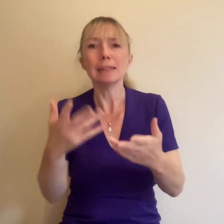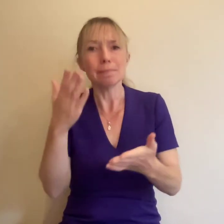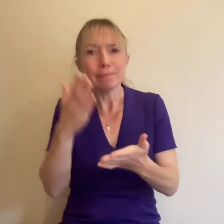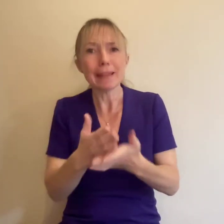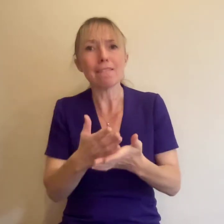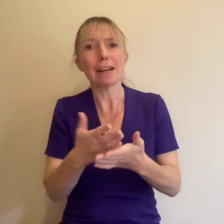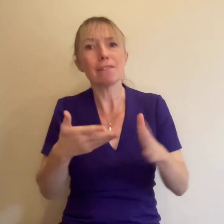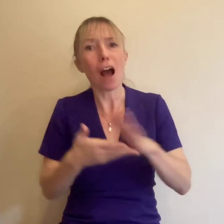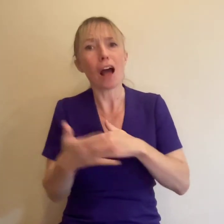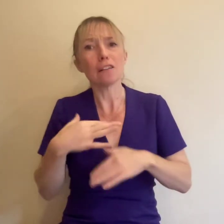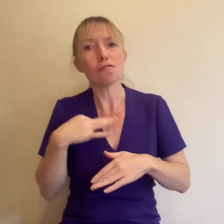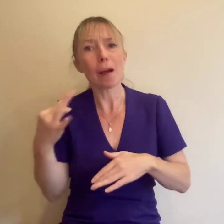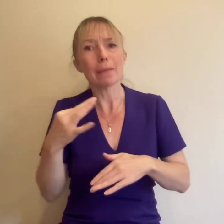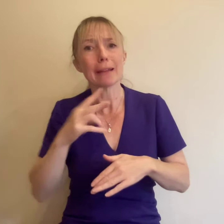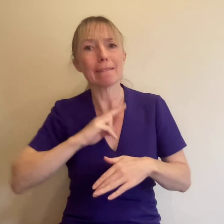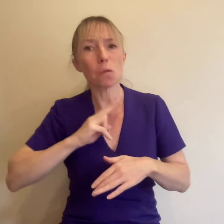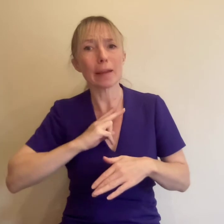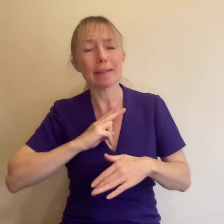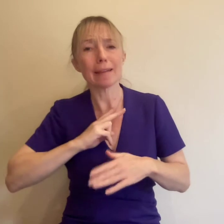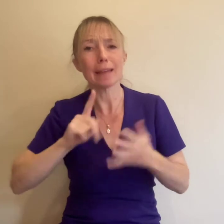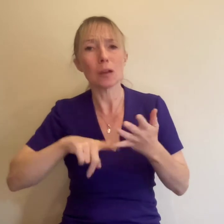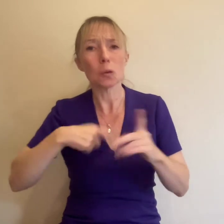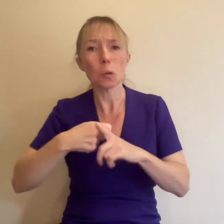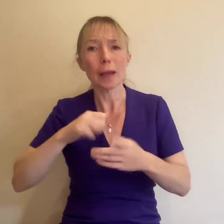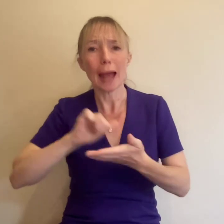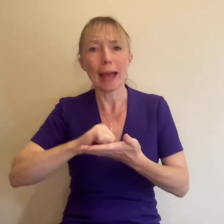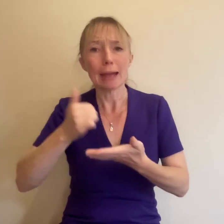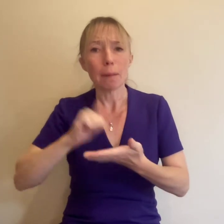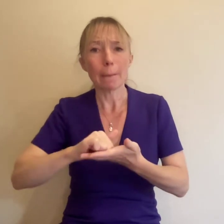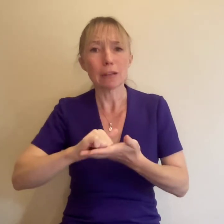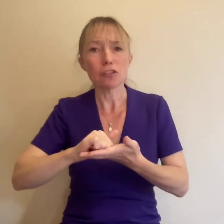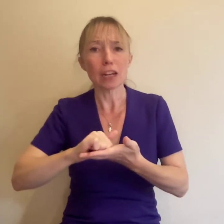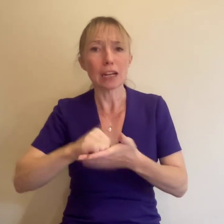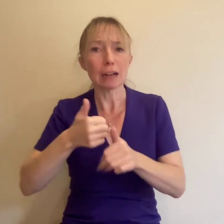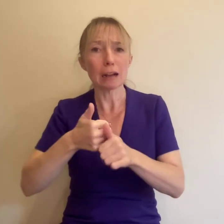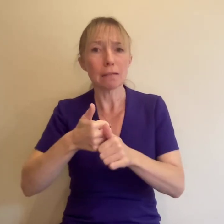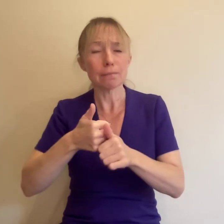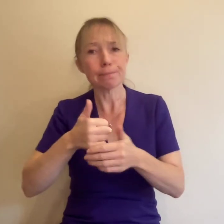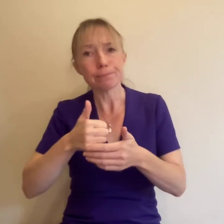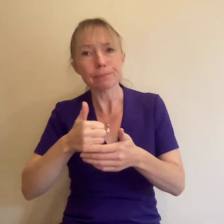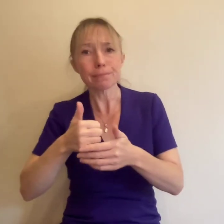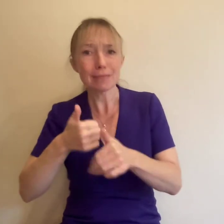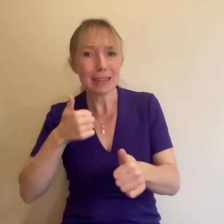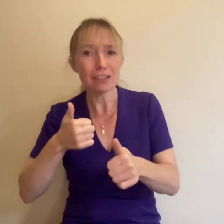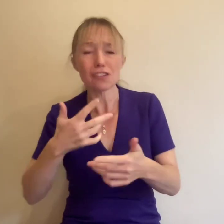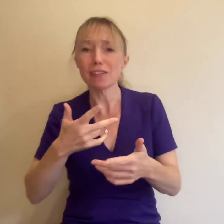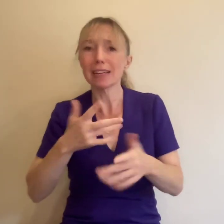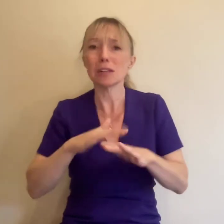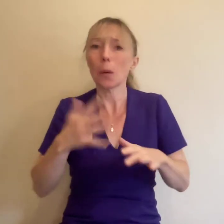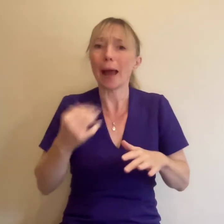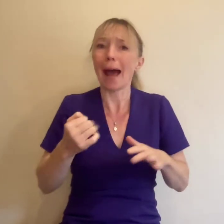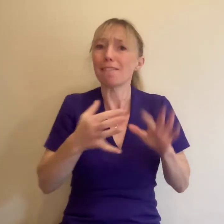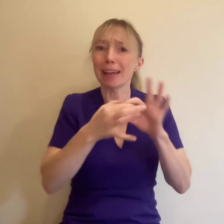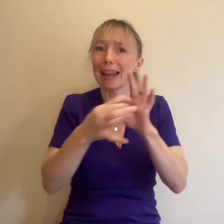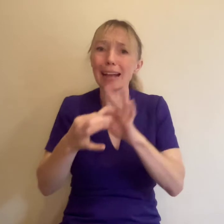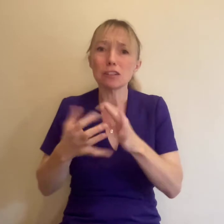not have the networks and connections to support them to take their first steps as a writer. All writers need time